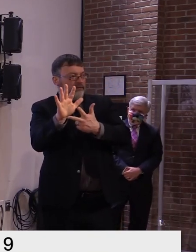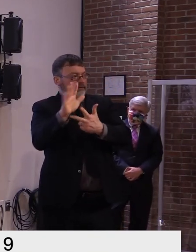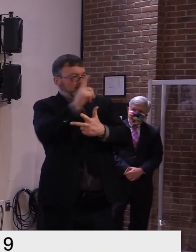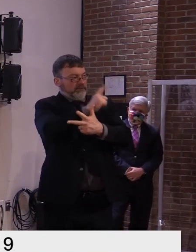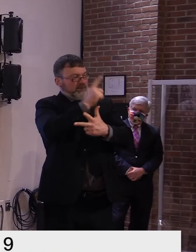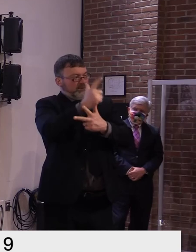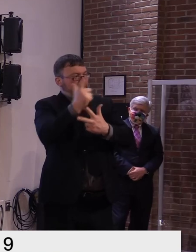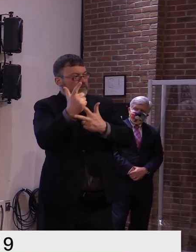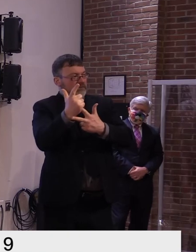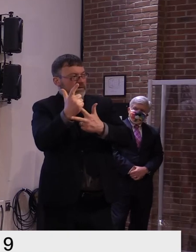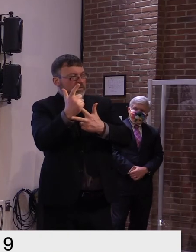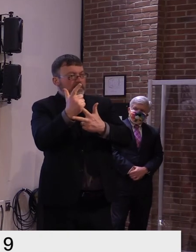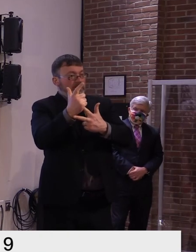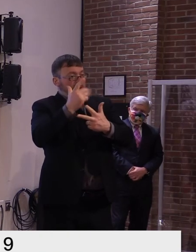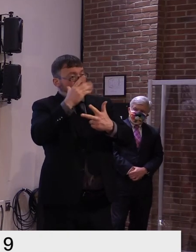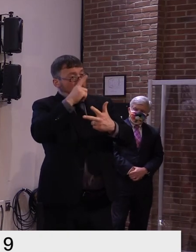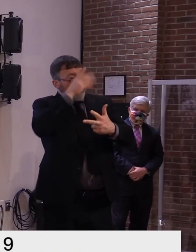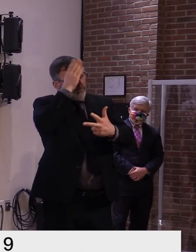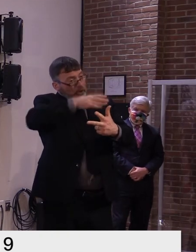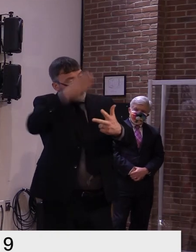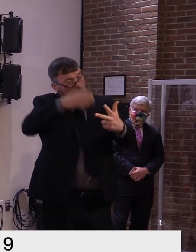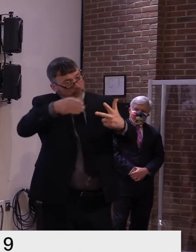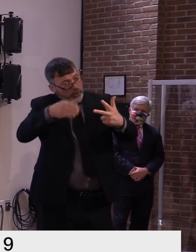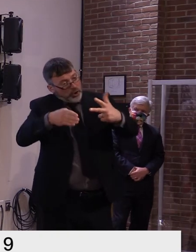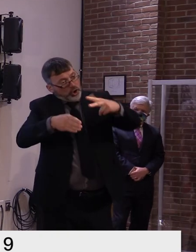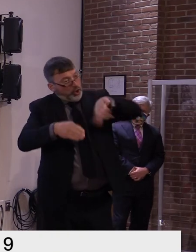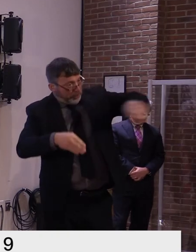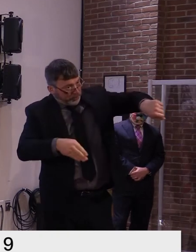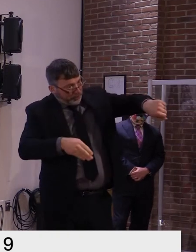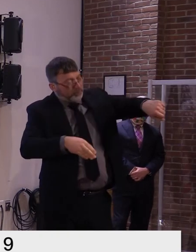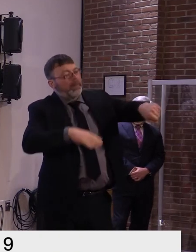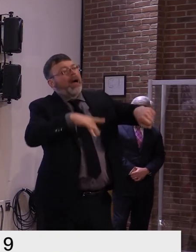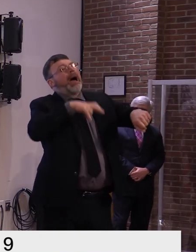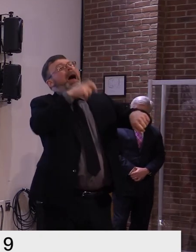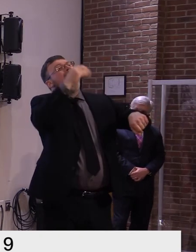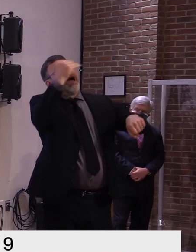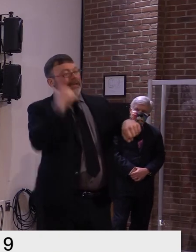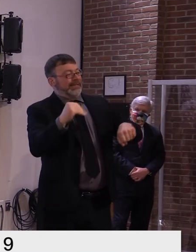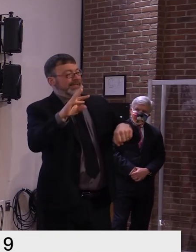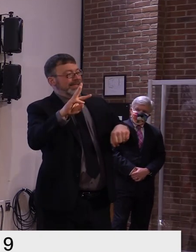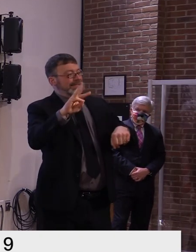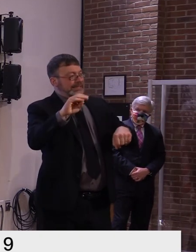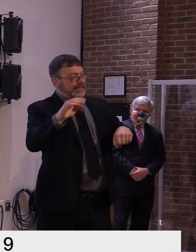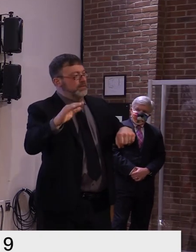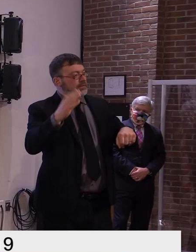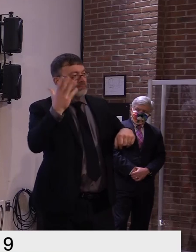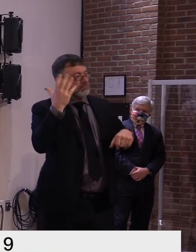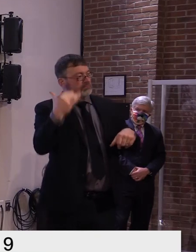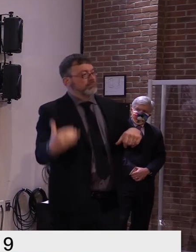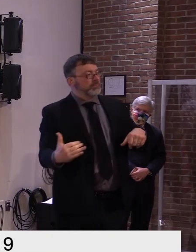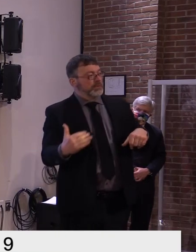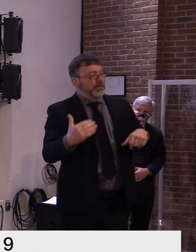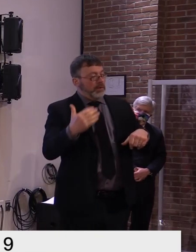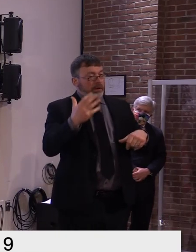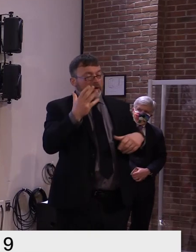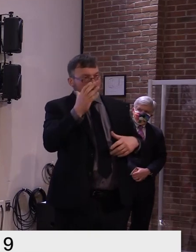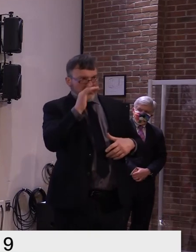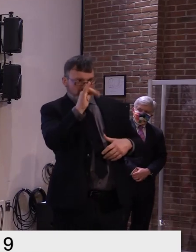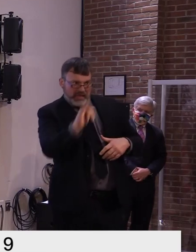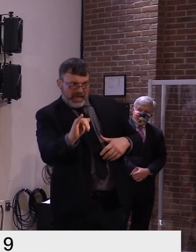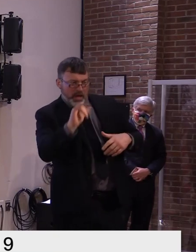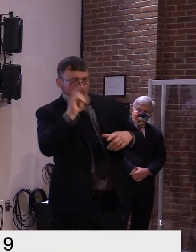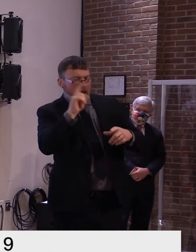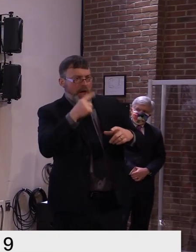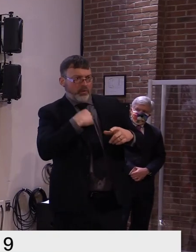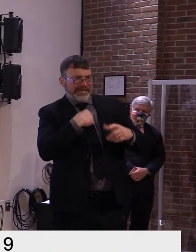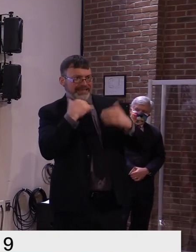diseases would then come in next. And we're just discerning exactly how big that would be and exactly which conditions